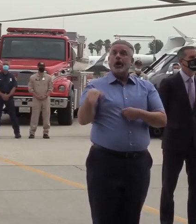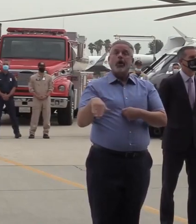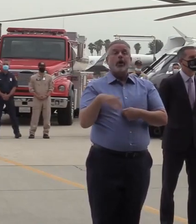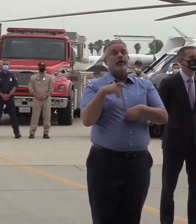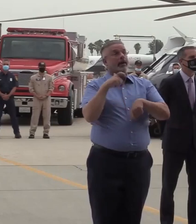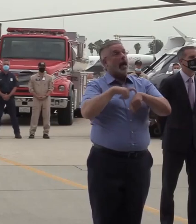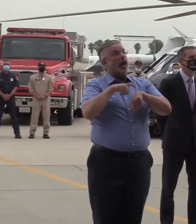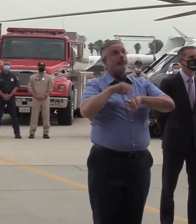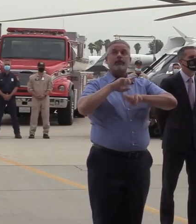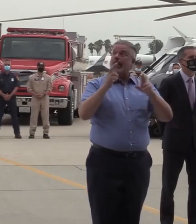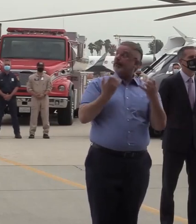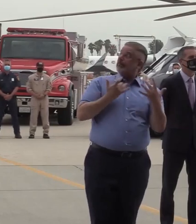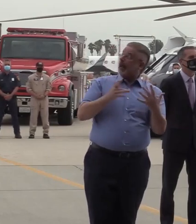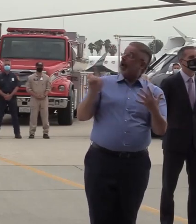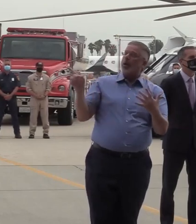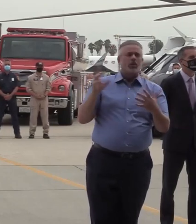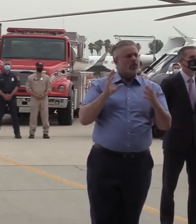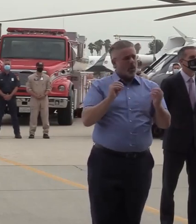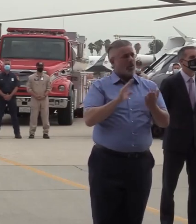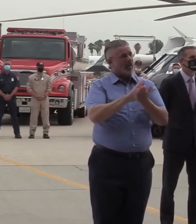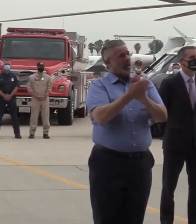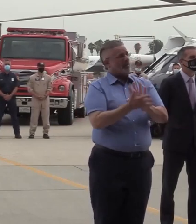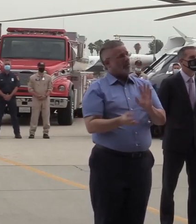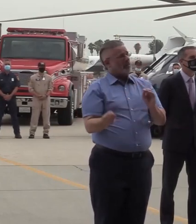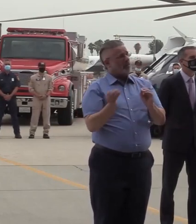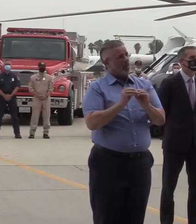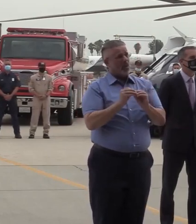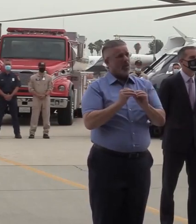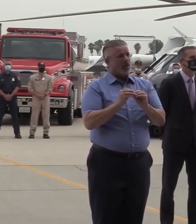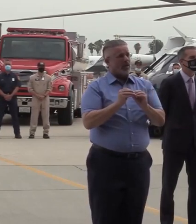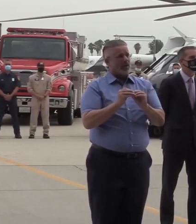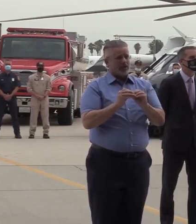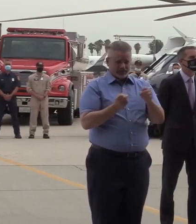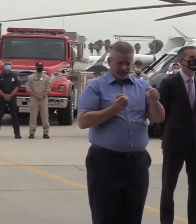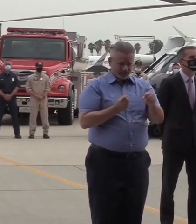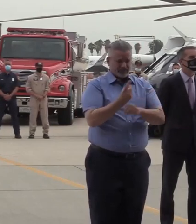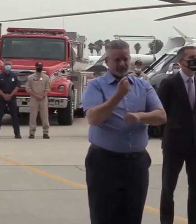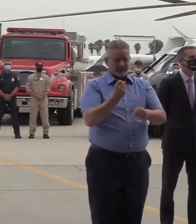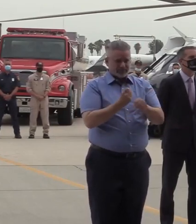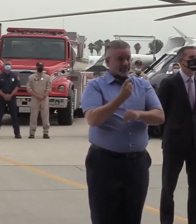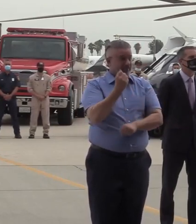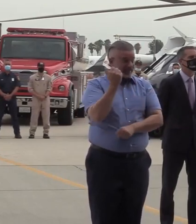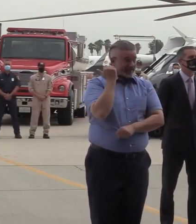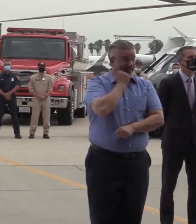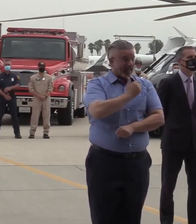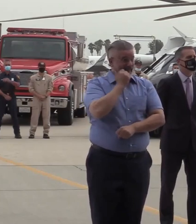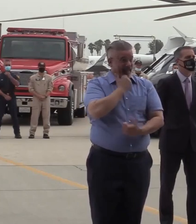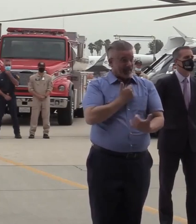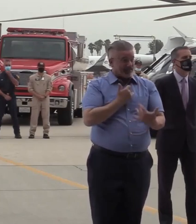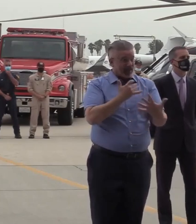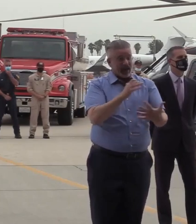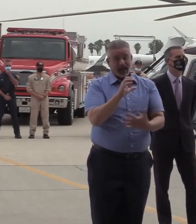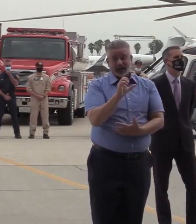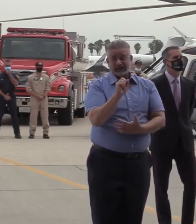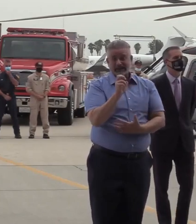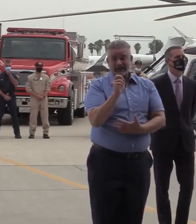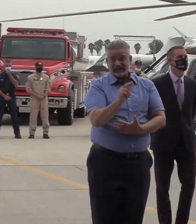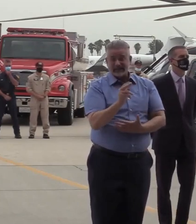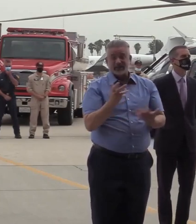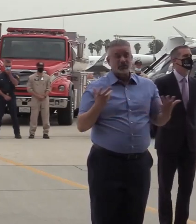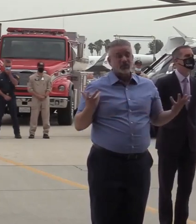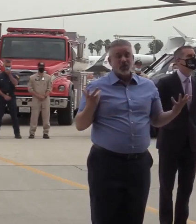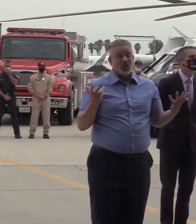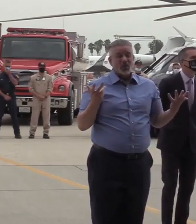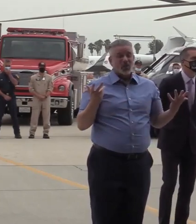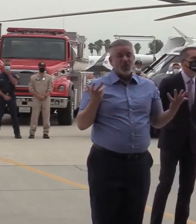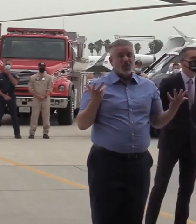season. Sadly, we have evolved into a annual daily wildfire season. And so do